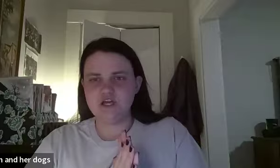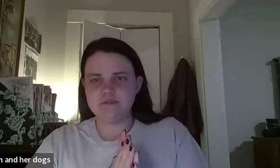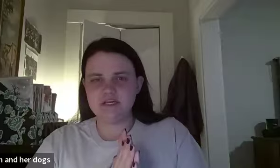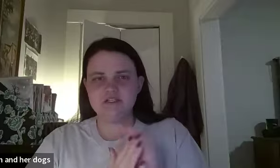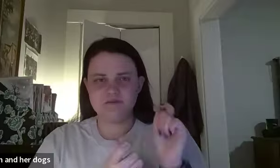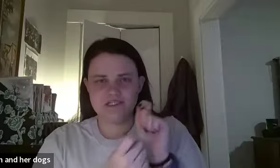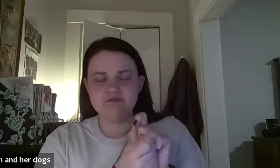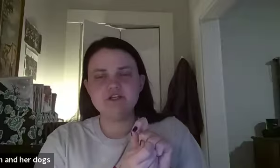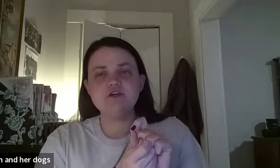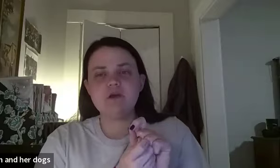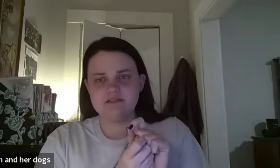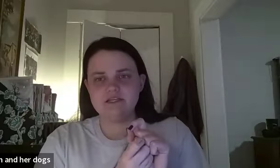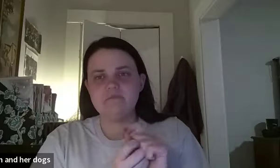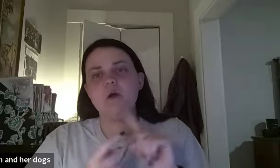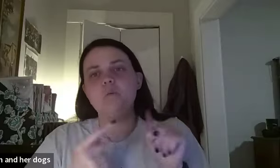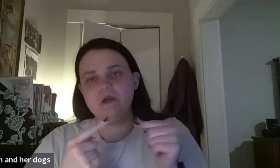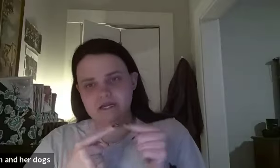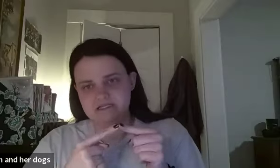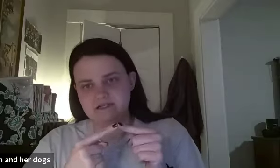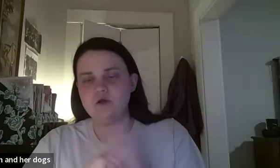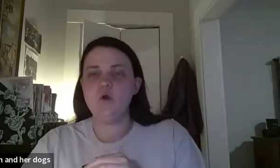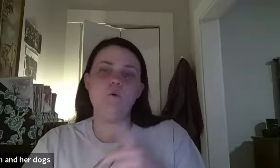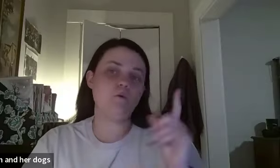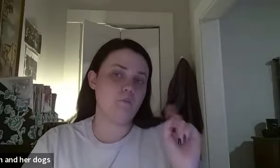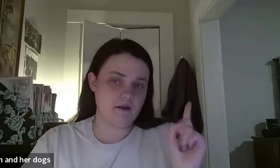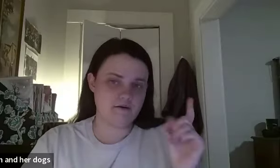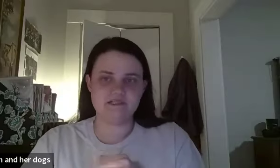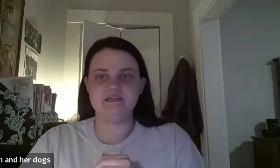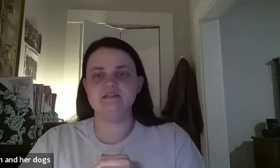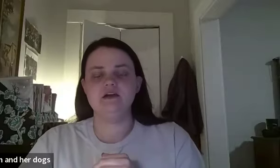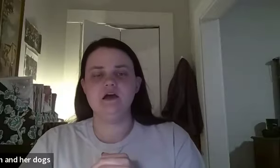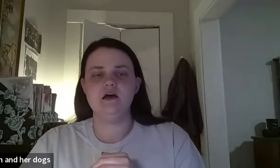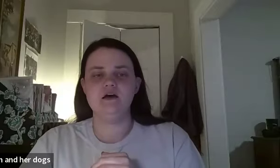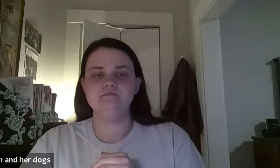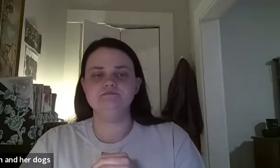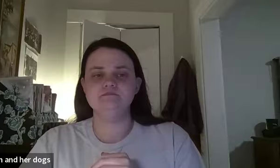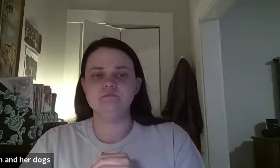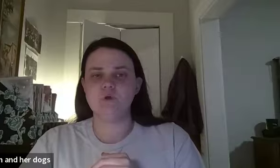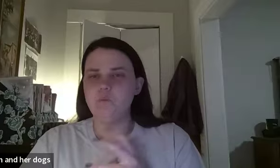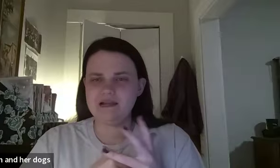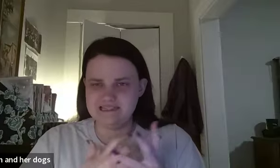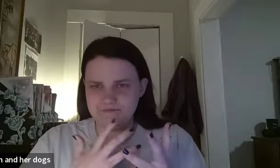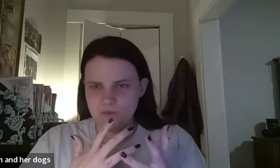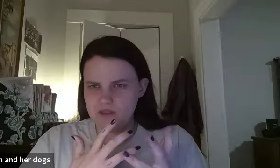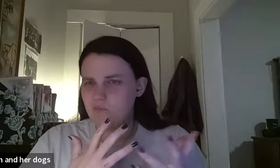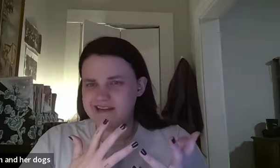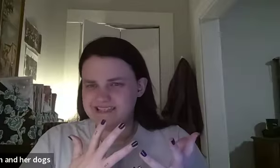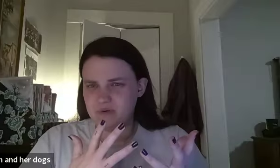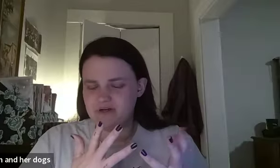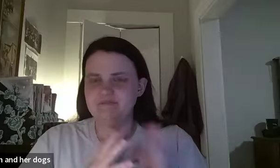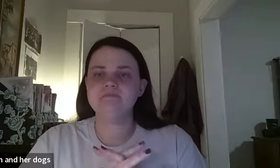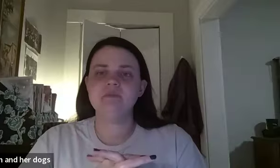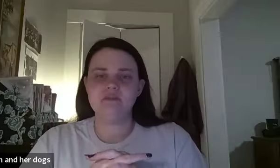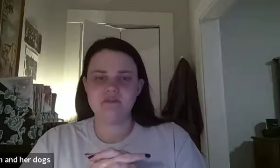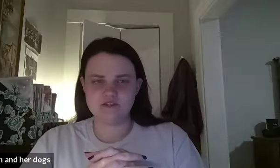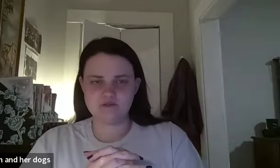just helps that specifically you're asking about when is it or where is it or what is it for? Like what is the party? That sort